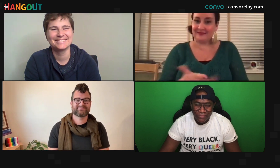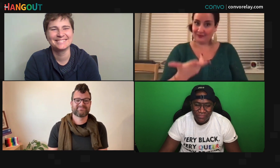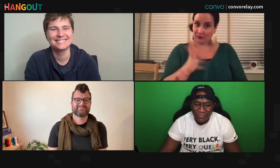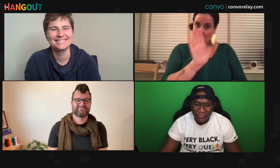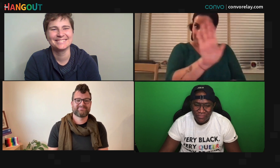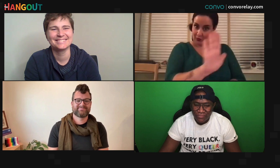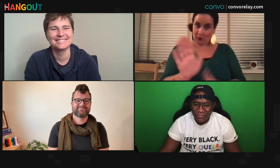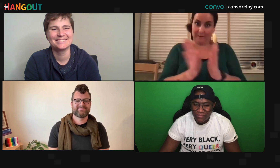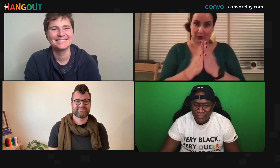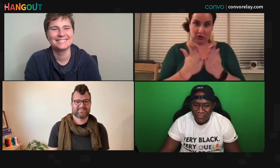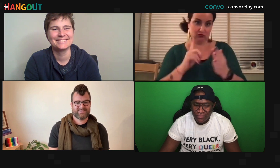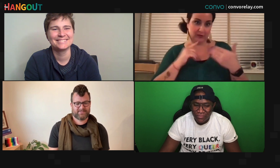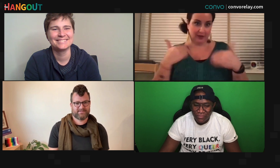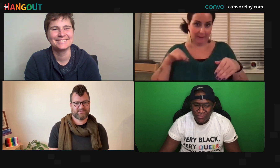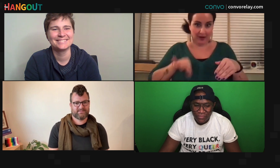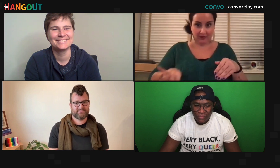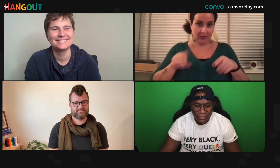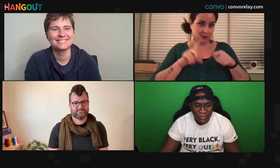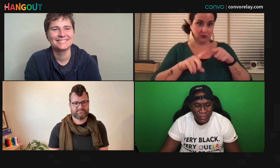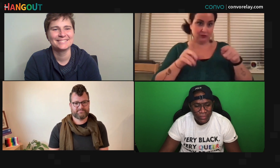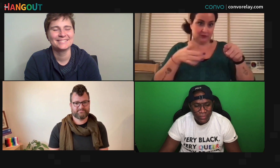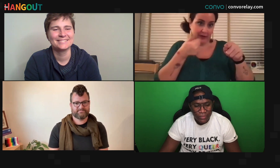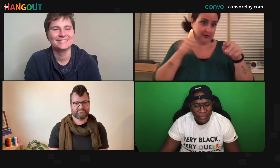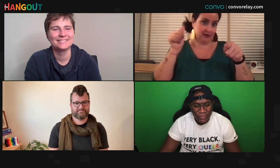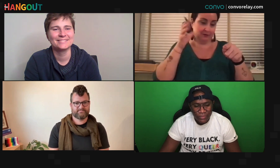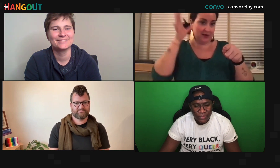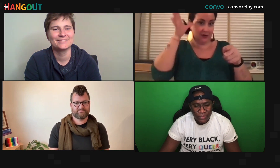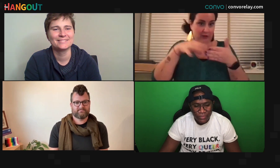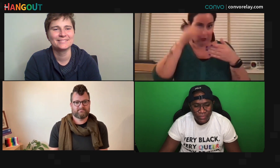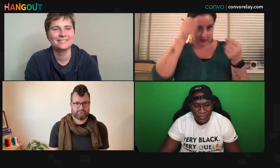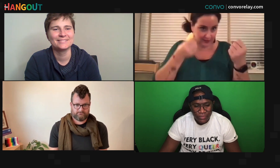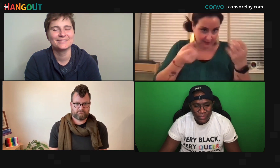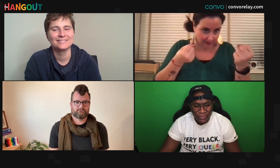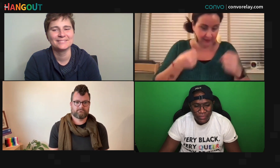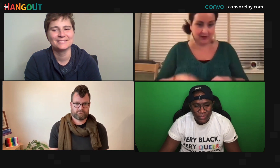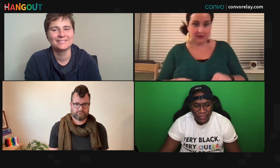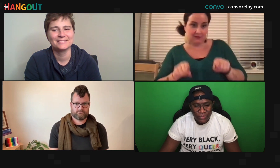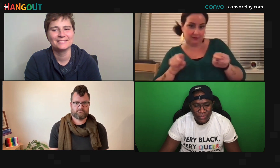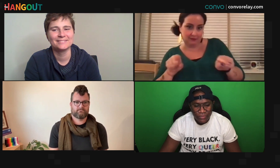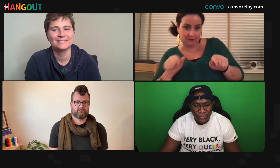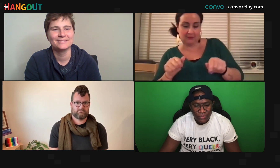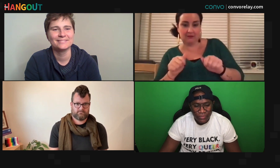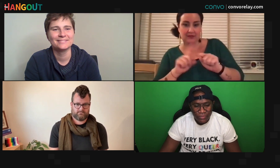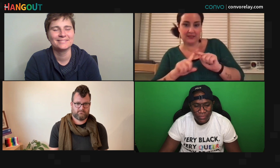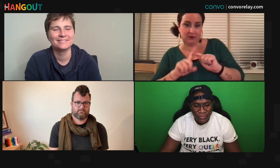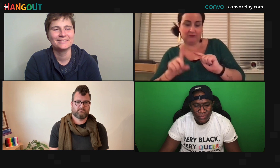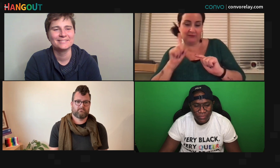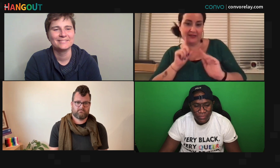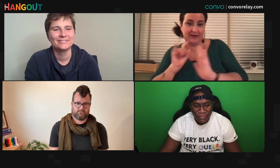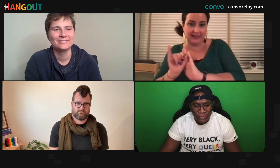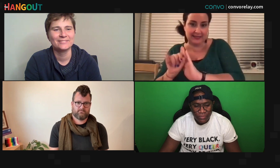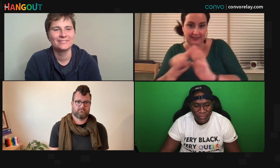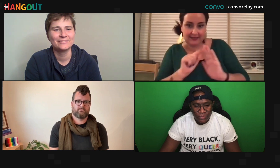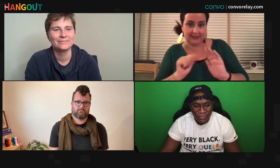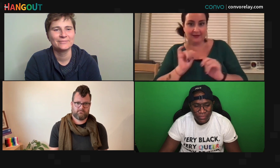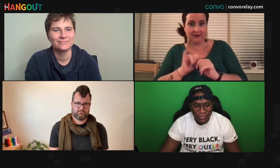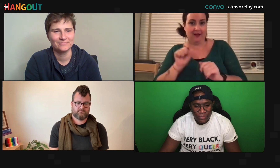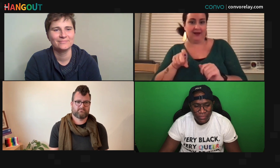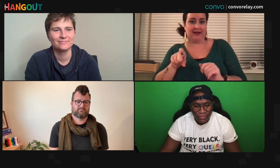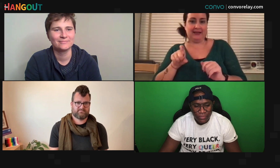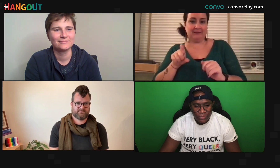up just stayed with me. This is Melissa. Your books are beneficial to anybody